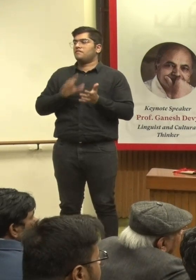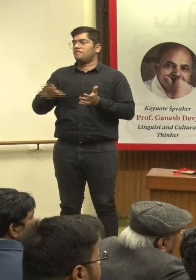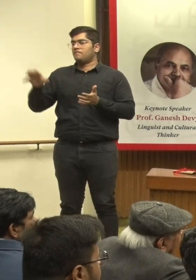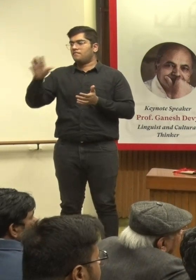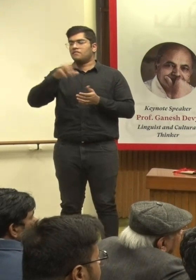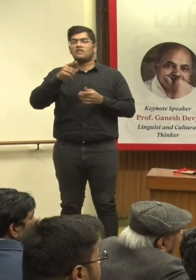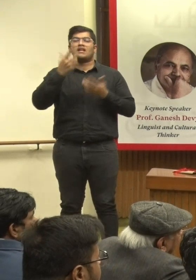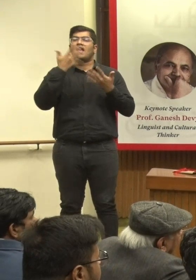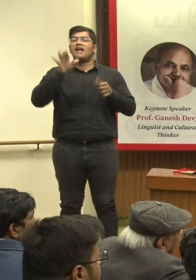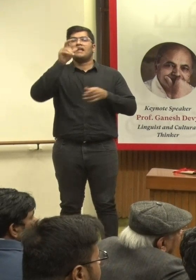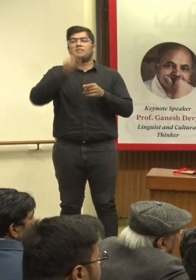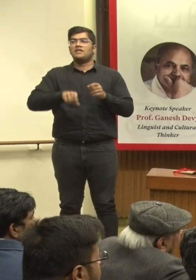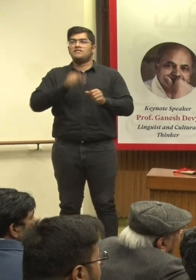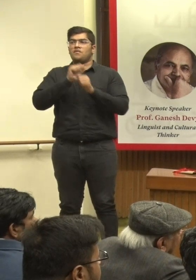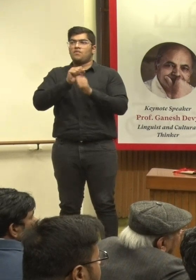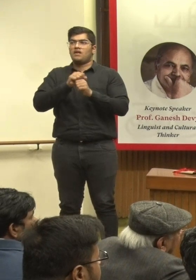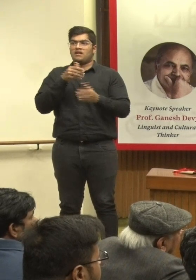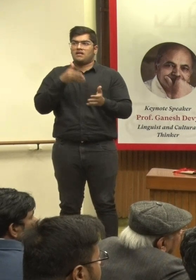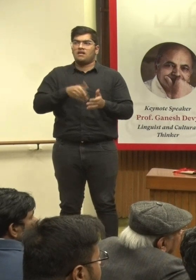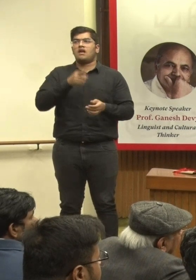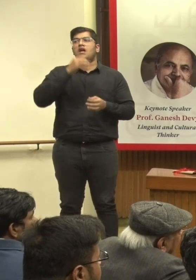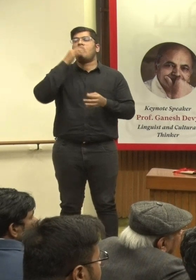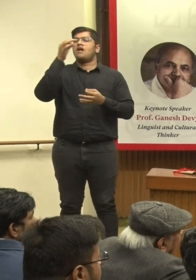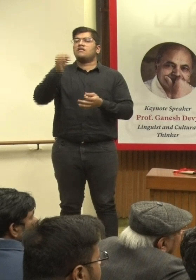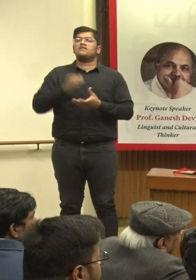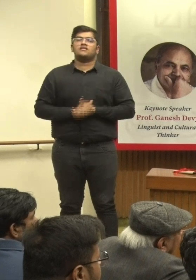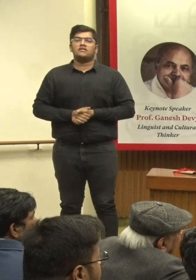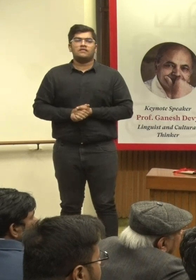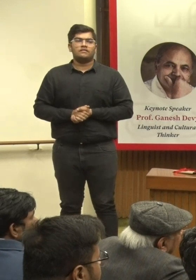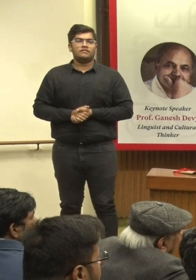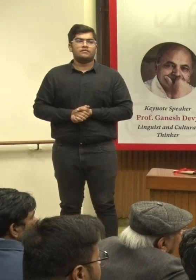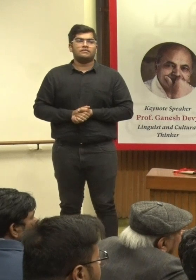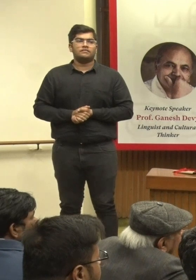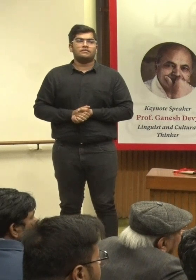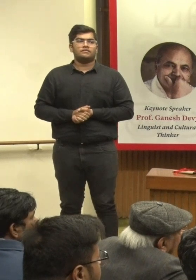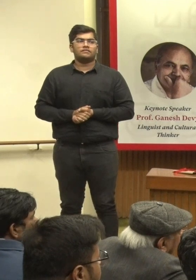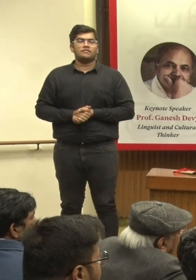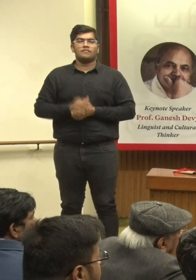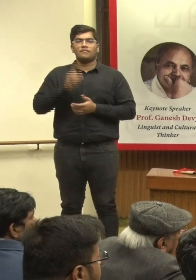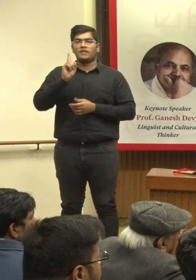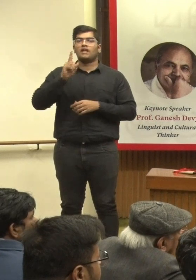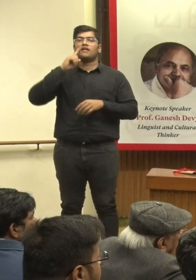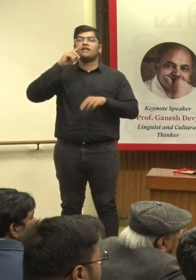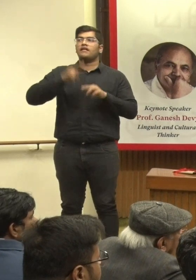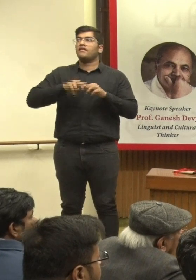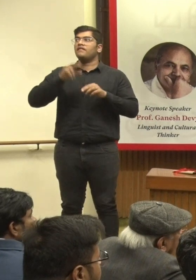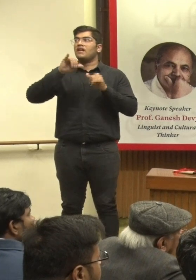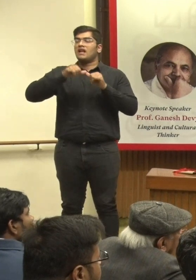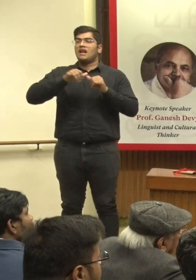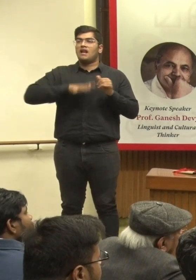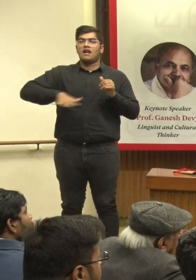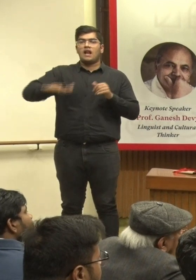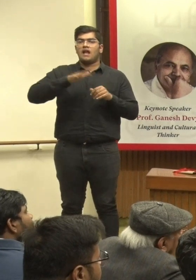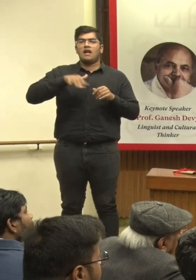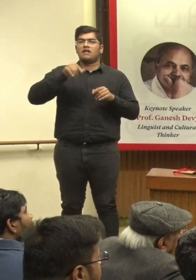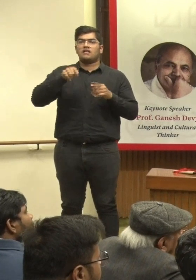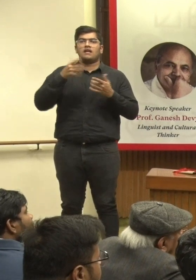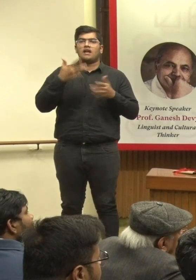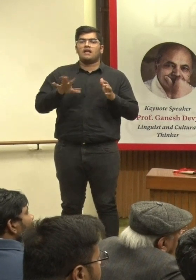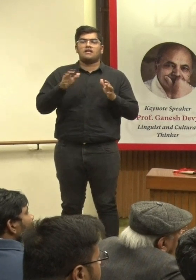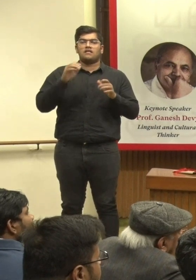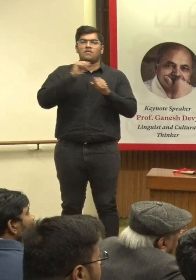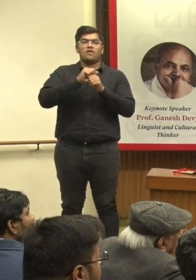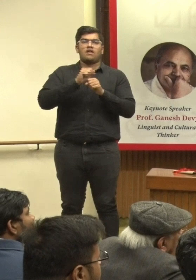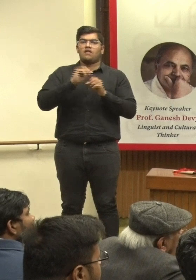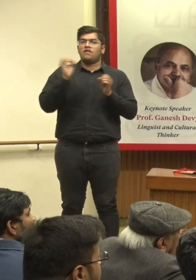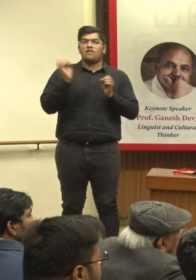anybody working here from those states. But if the land is not irrigated, then they can do only a